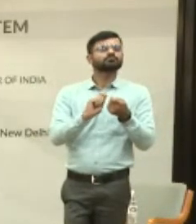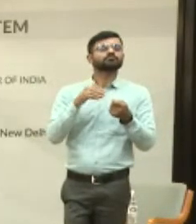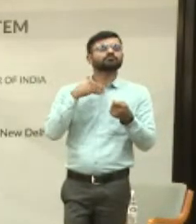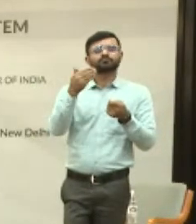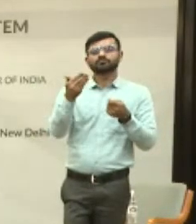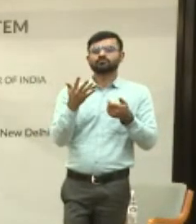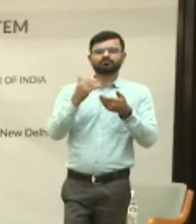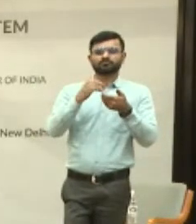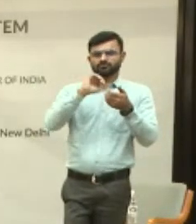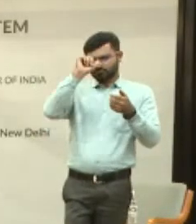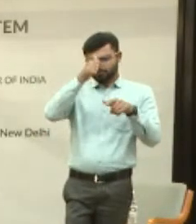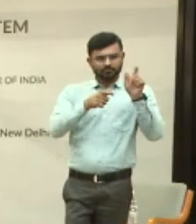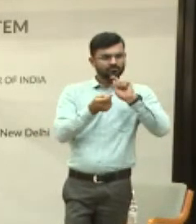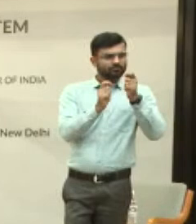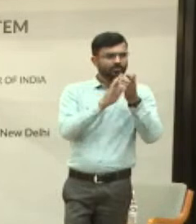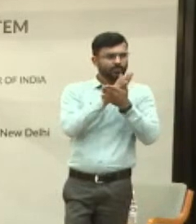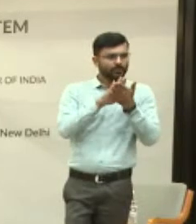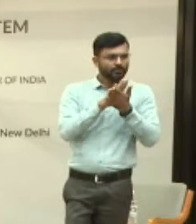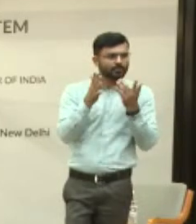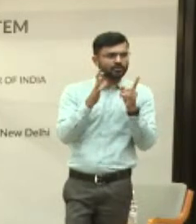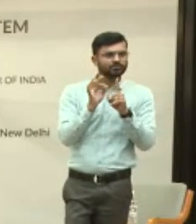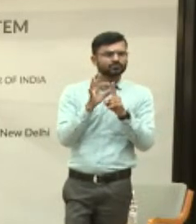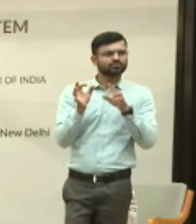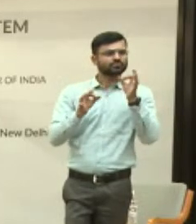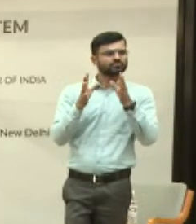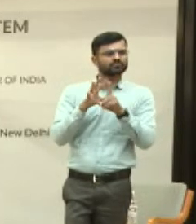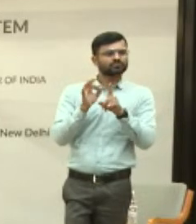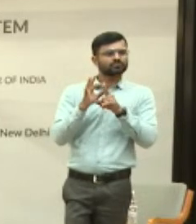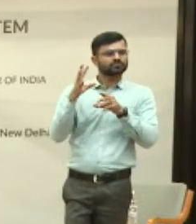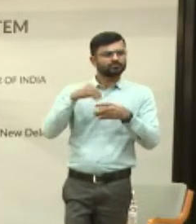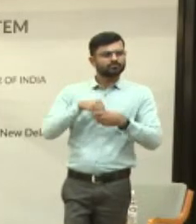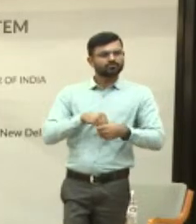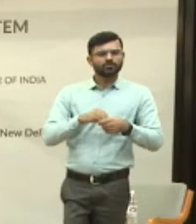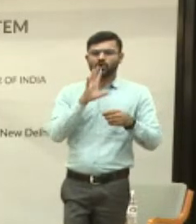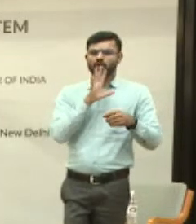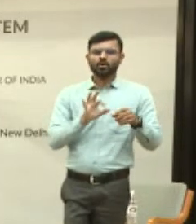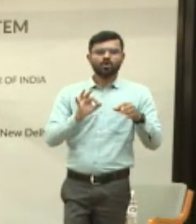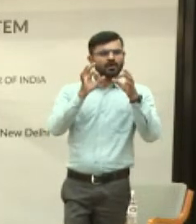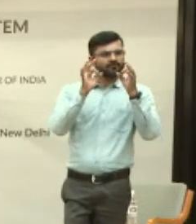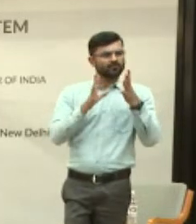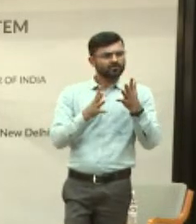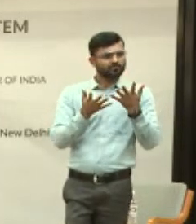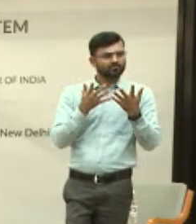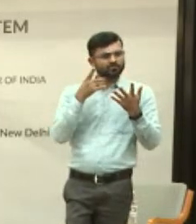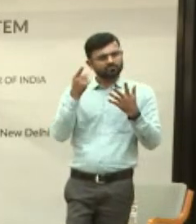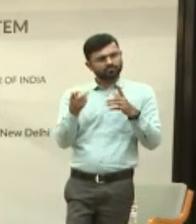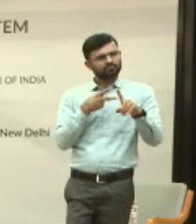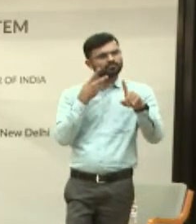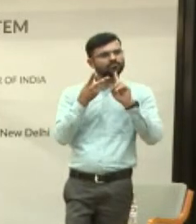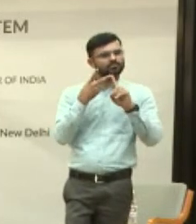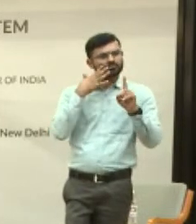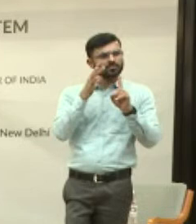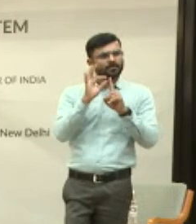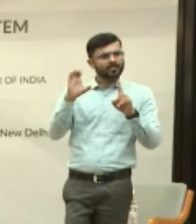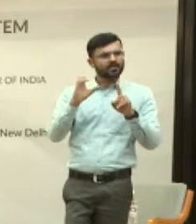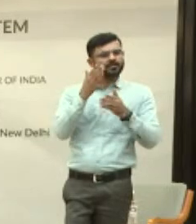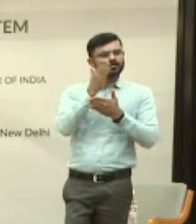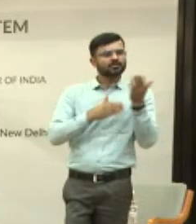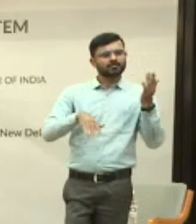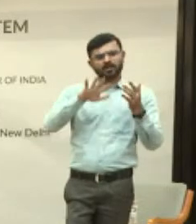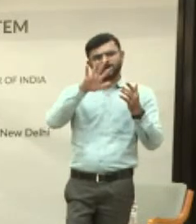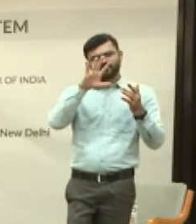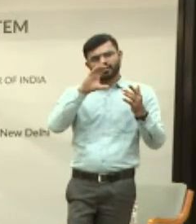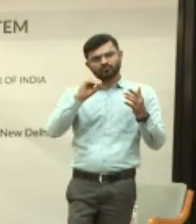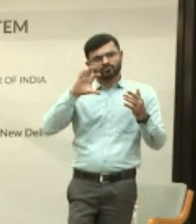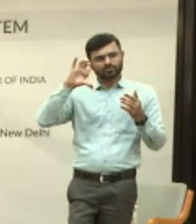no Indian amendment to it could do justice to it in its original form. There is also in the IPC a section